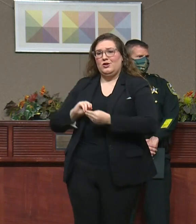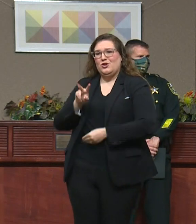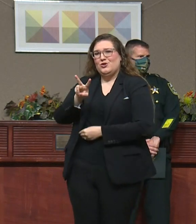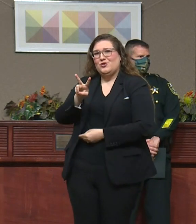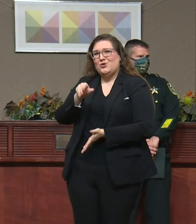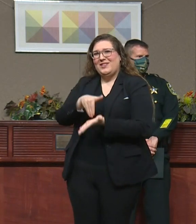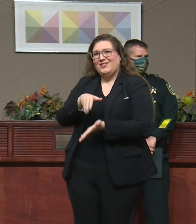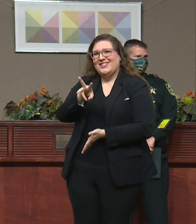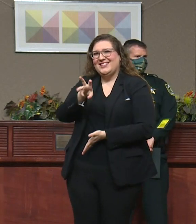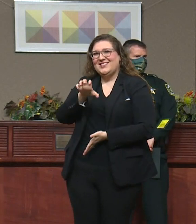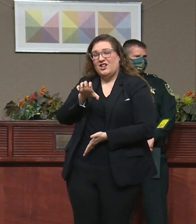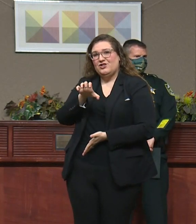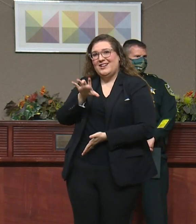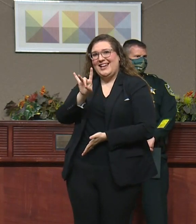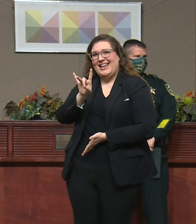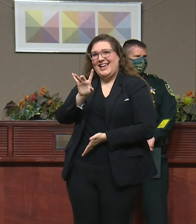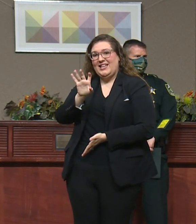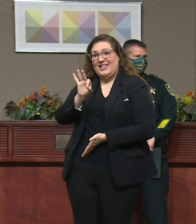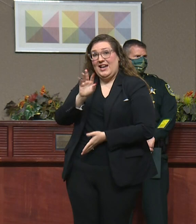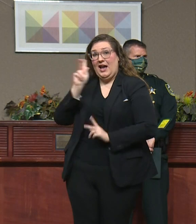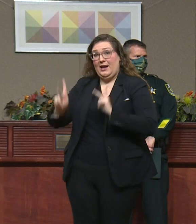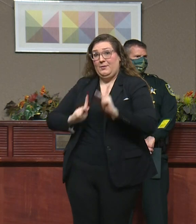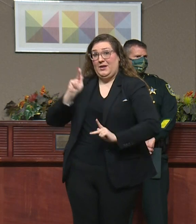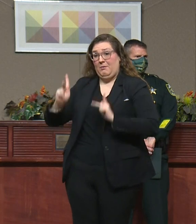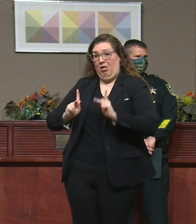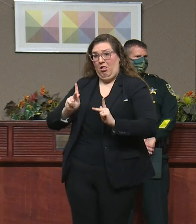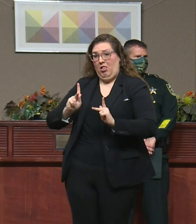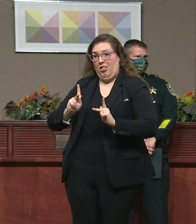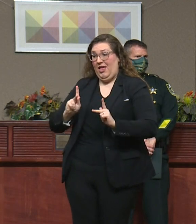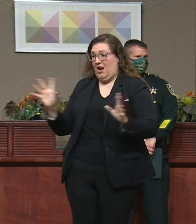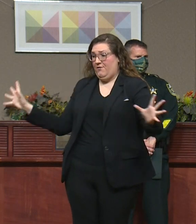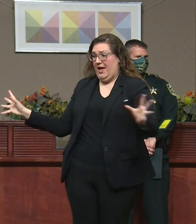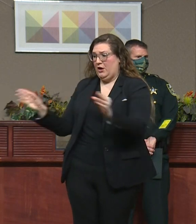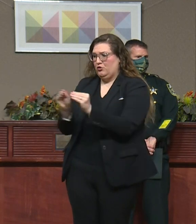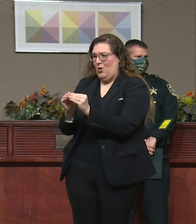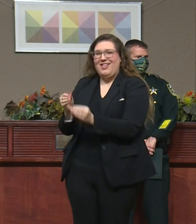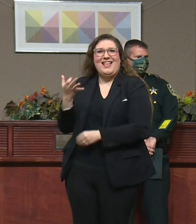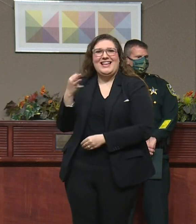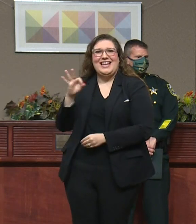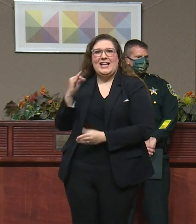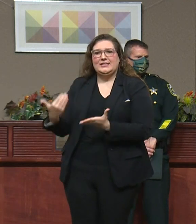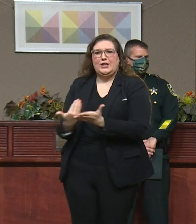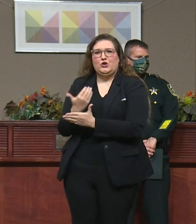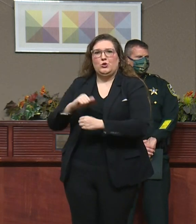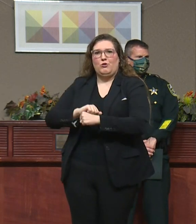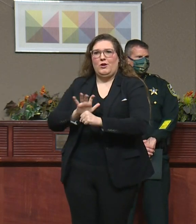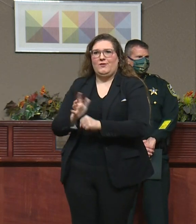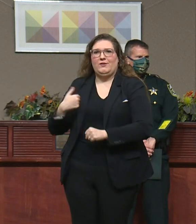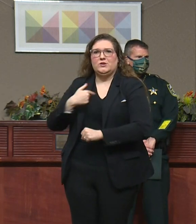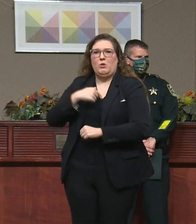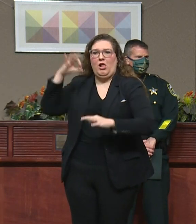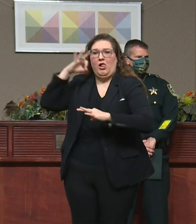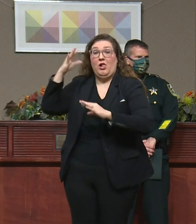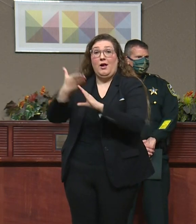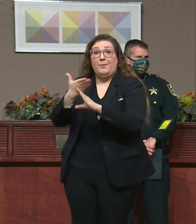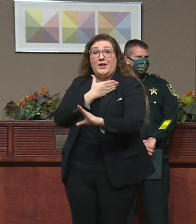2,689 individuals with 19 newly diagnosed positive cases, for a